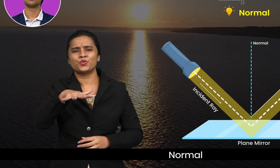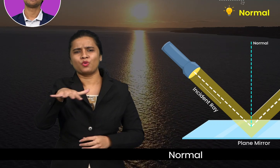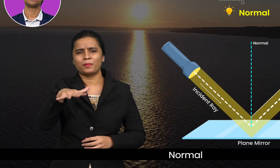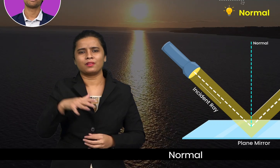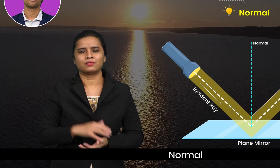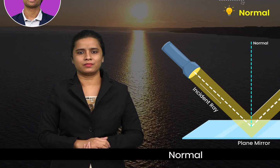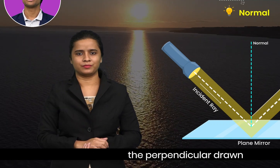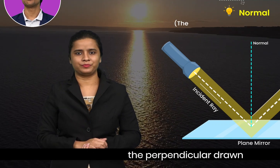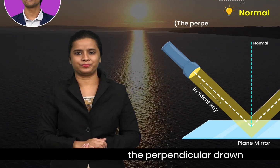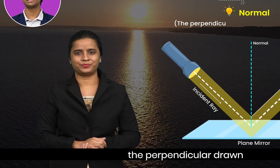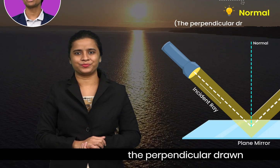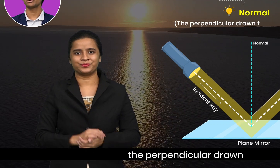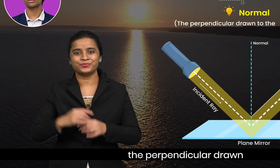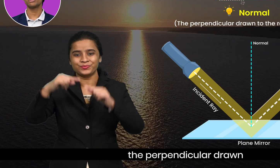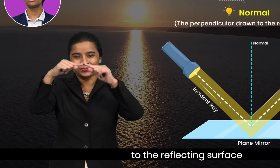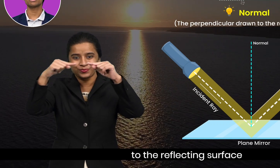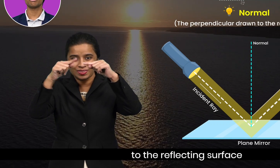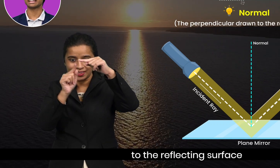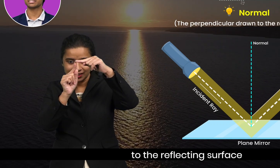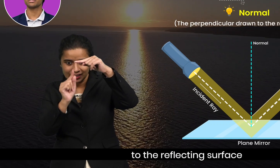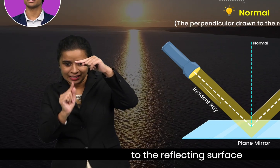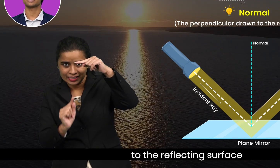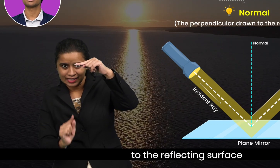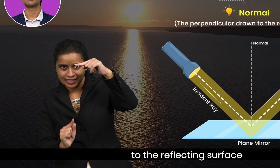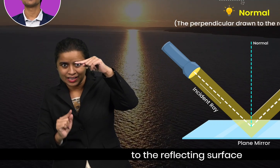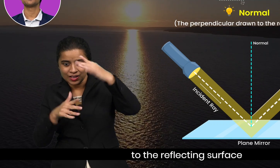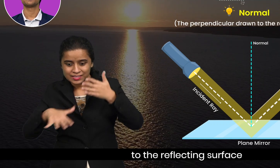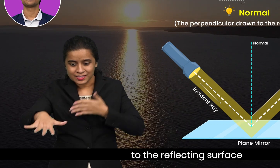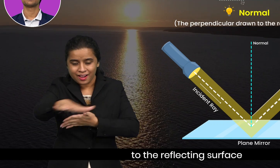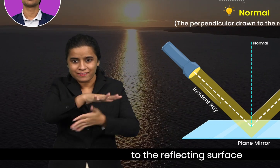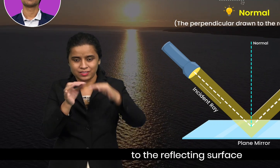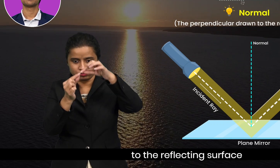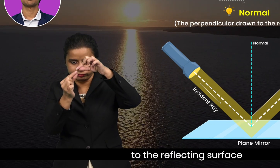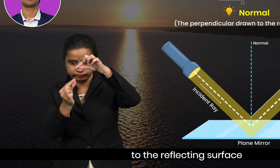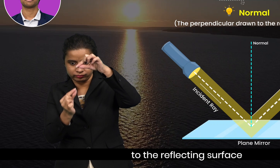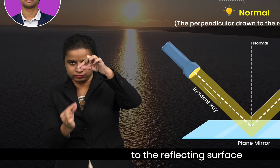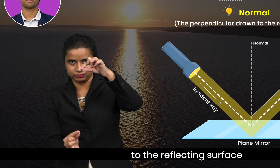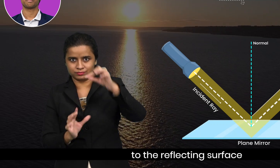normal, the perpendicular drawn to the reflecting surface,